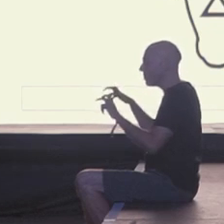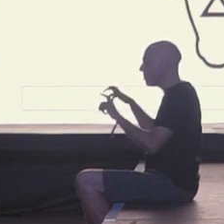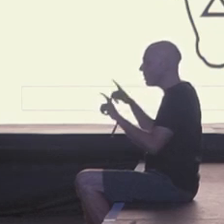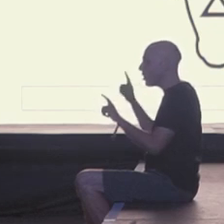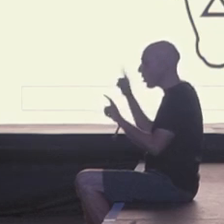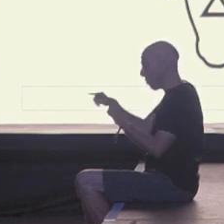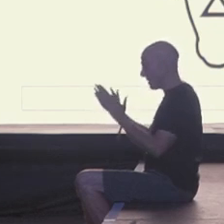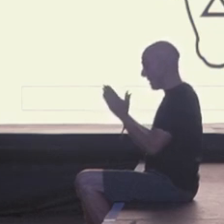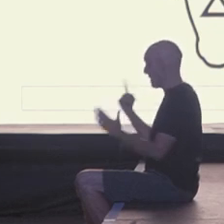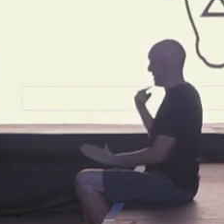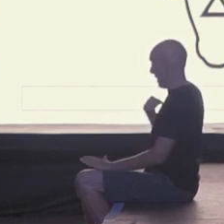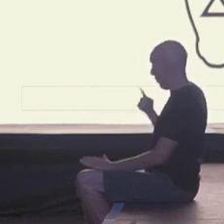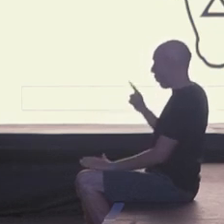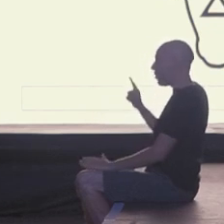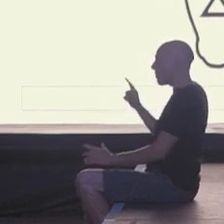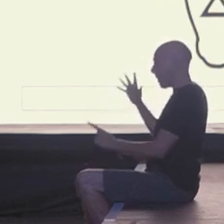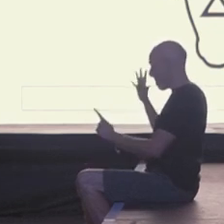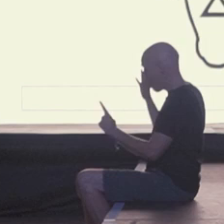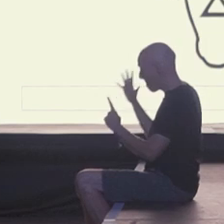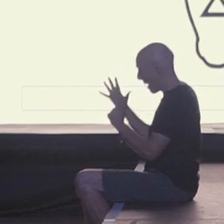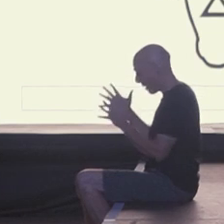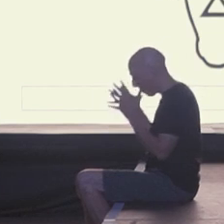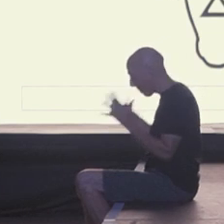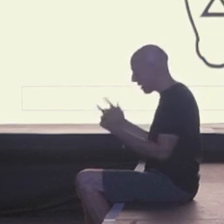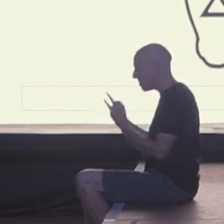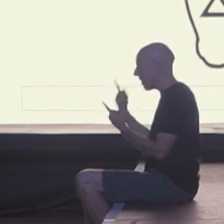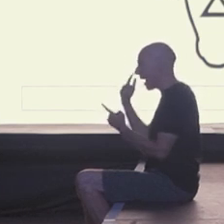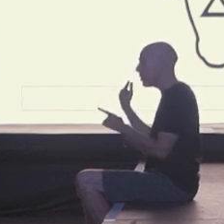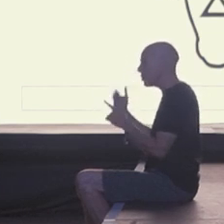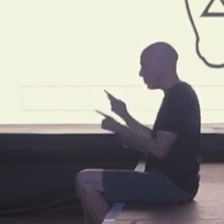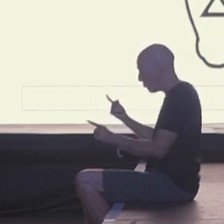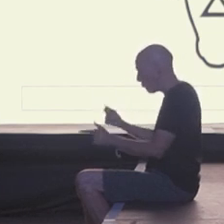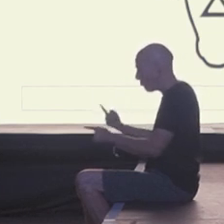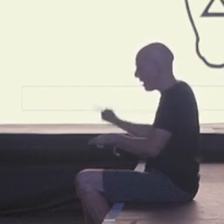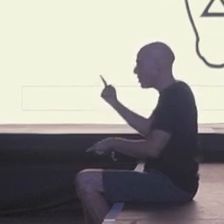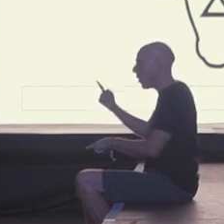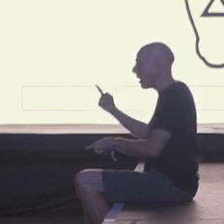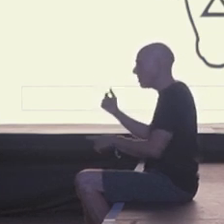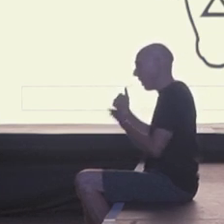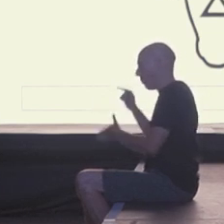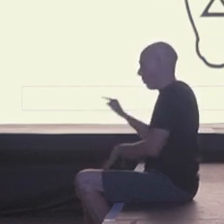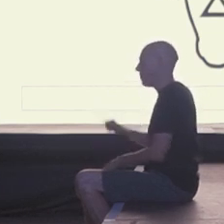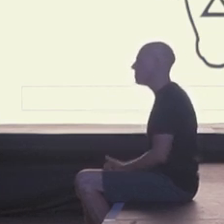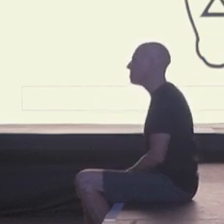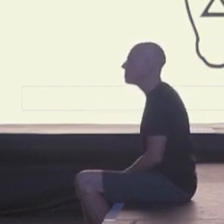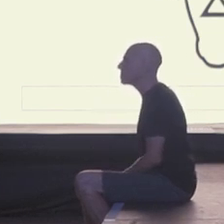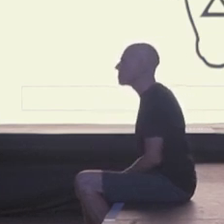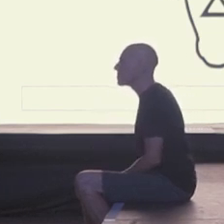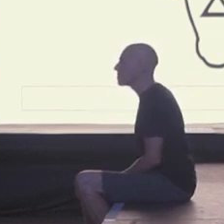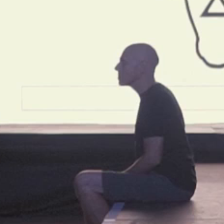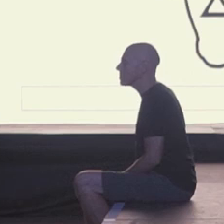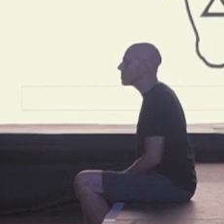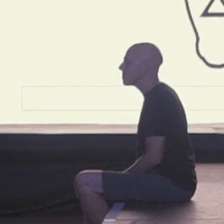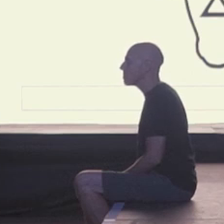what I can do. What is the main thing? What is the biggest thing that I could do straight away to help you?